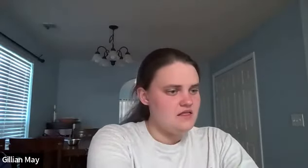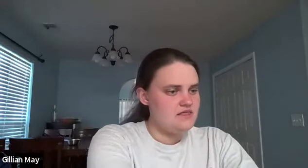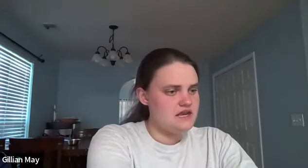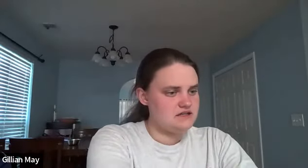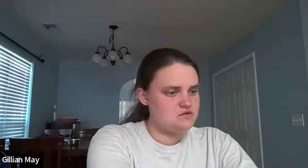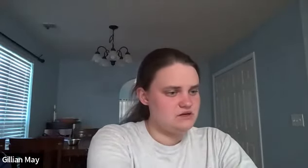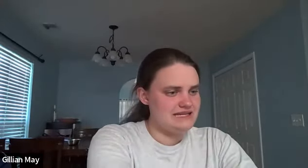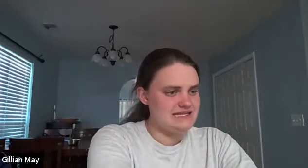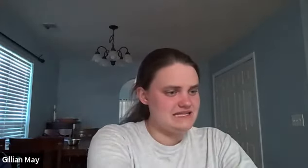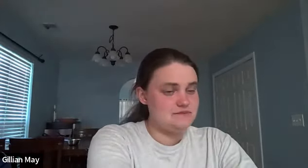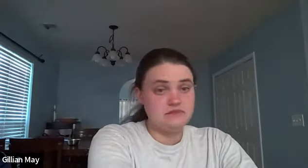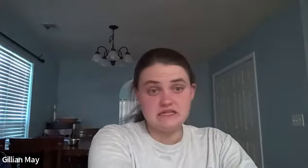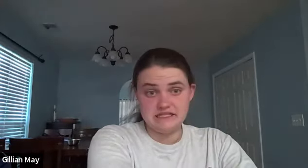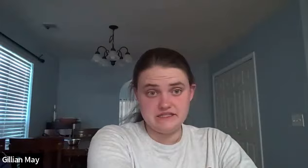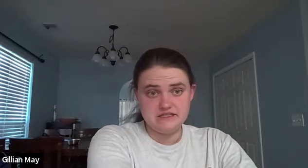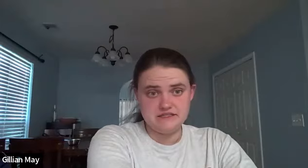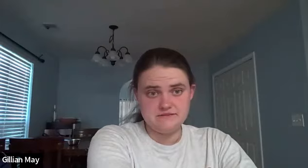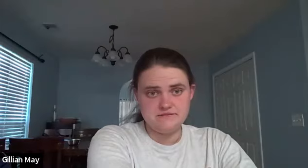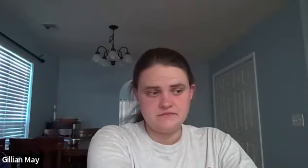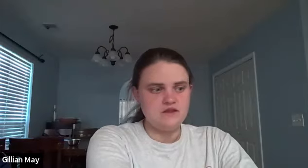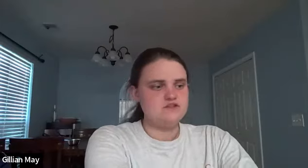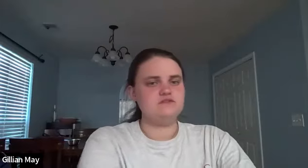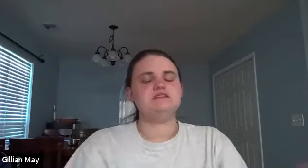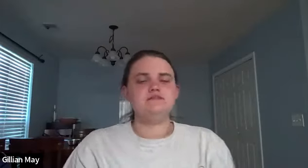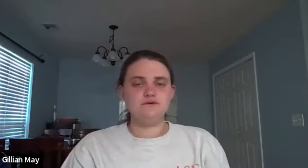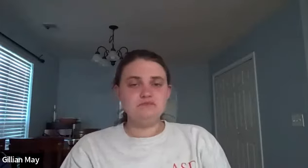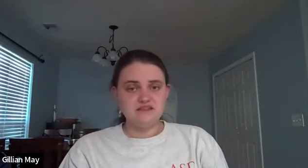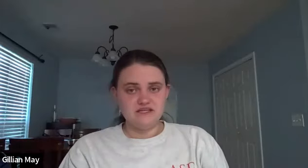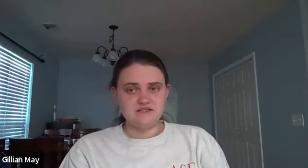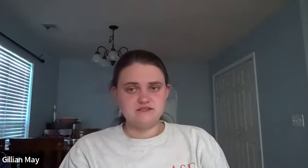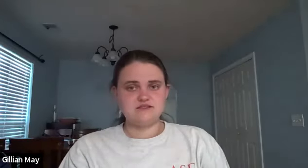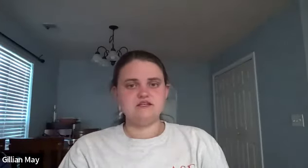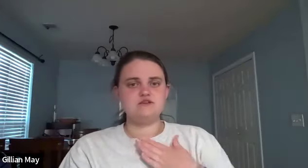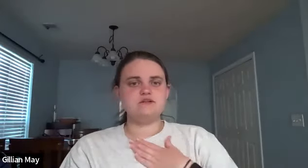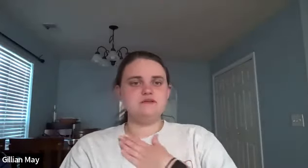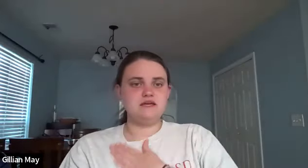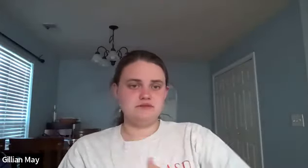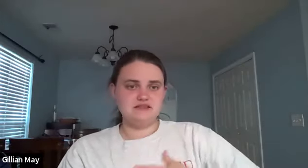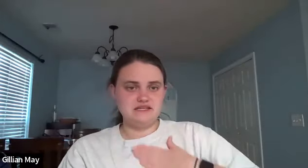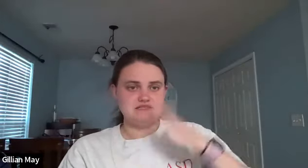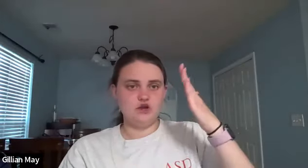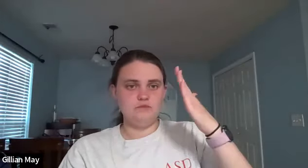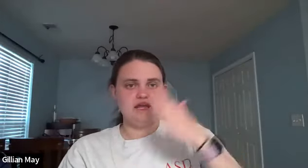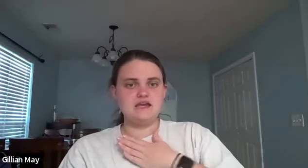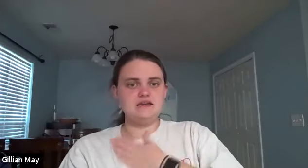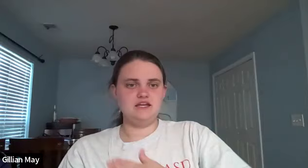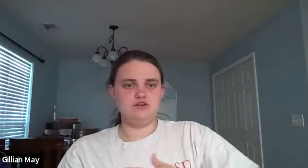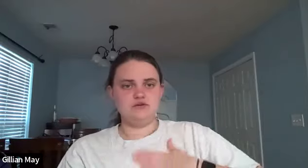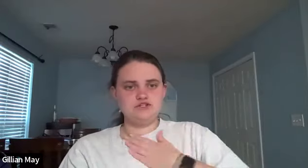The next one is please. So the sign for please is going to be please. It's open hand and you go in a